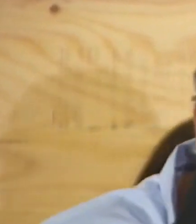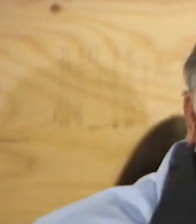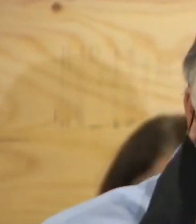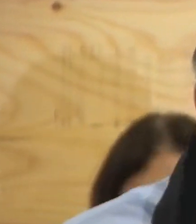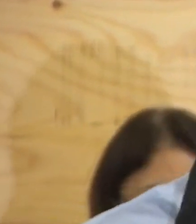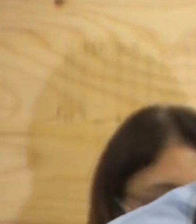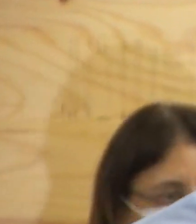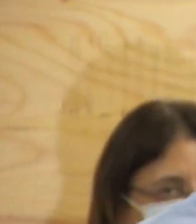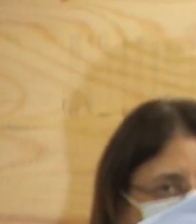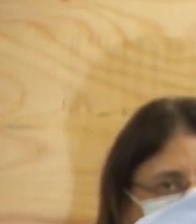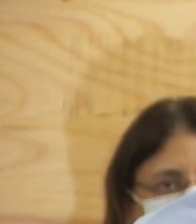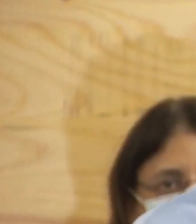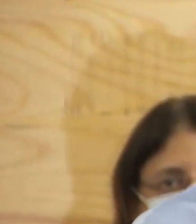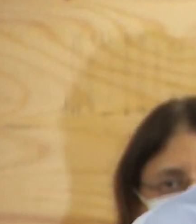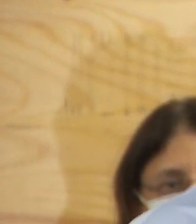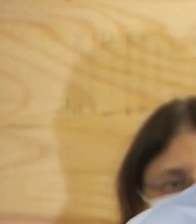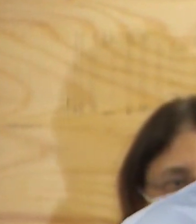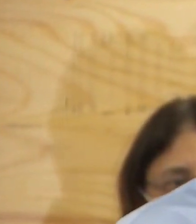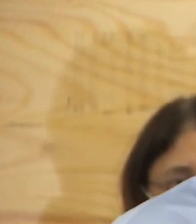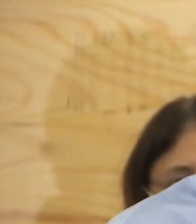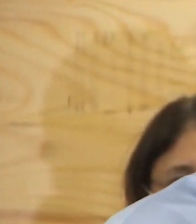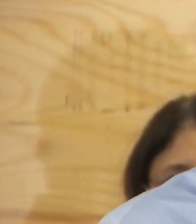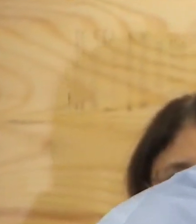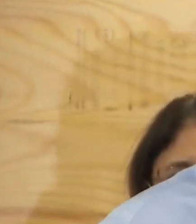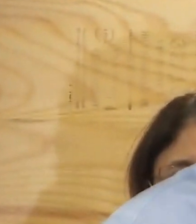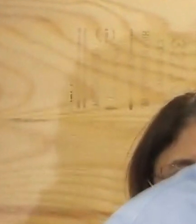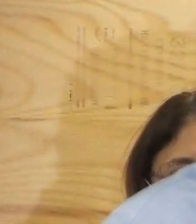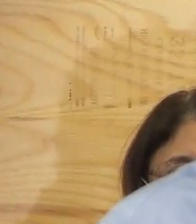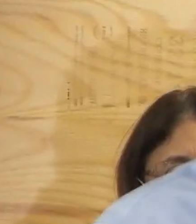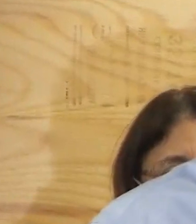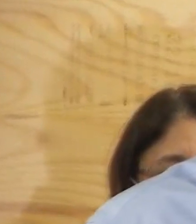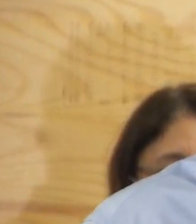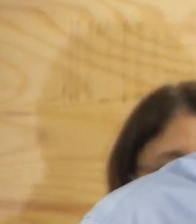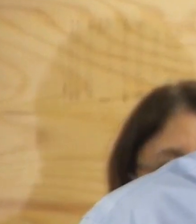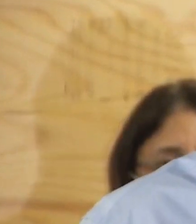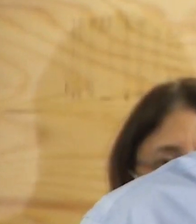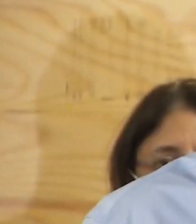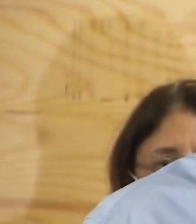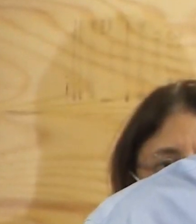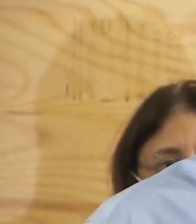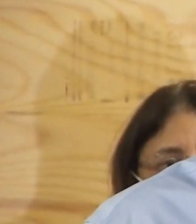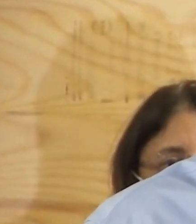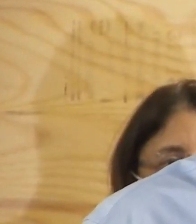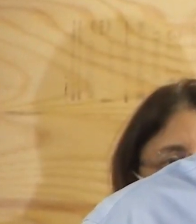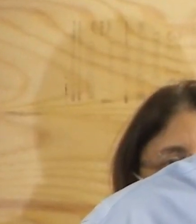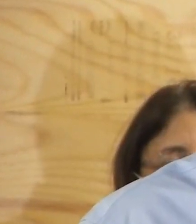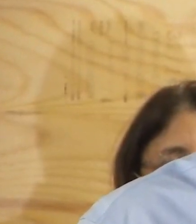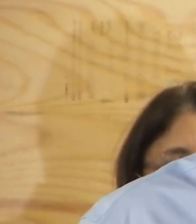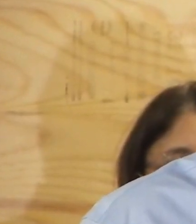Thank you very much, Congressman. Not a lot to add. I really want to thank the governor for being here today.